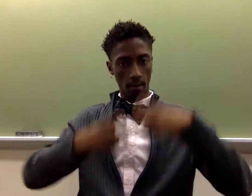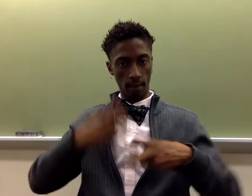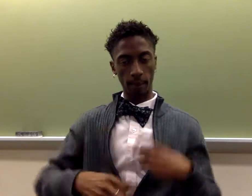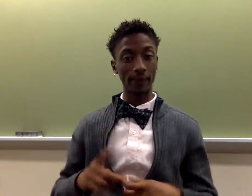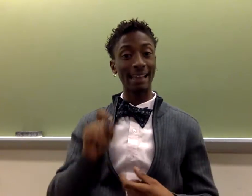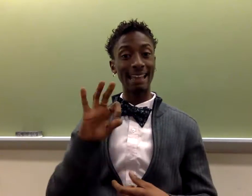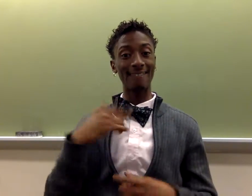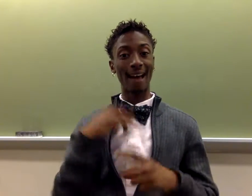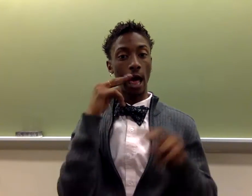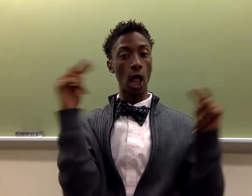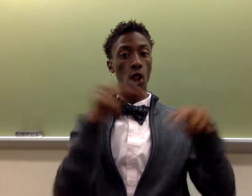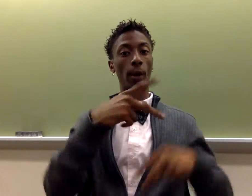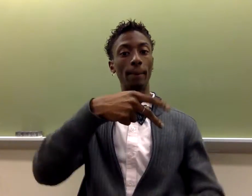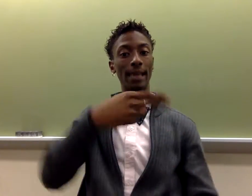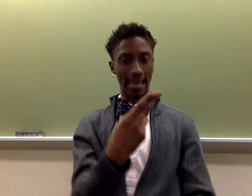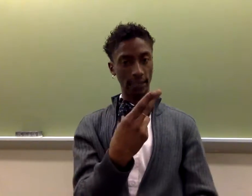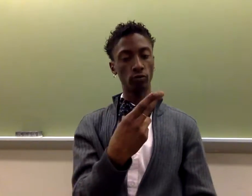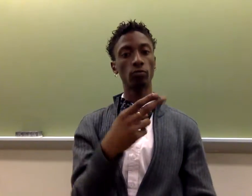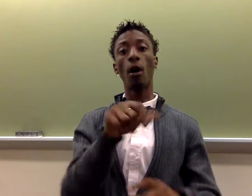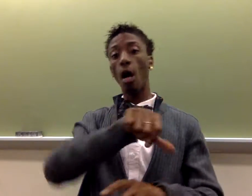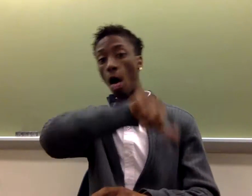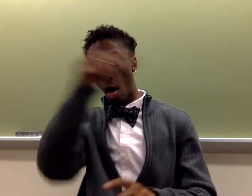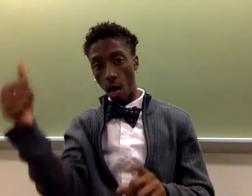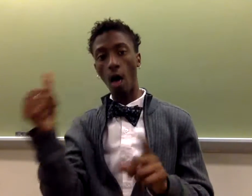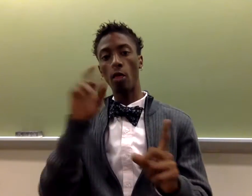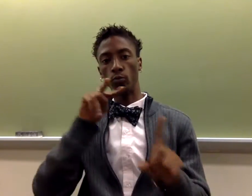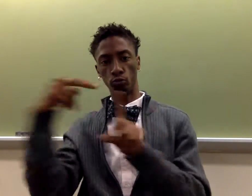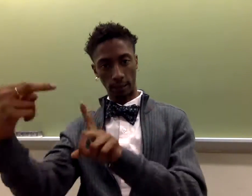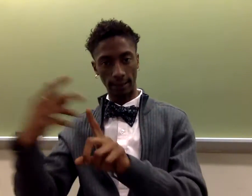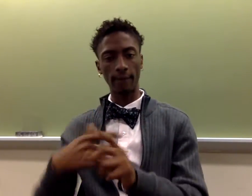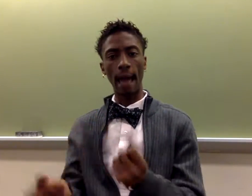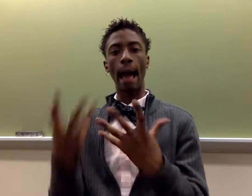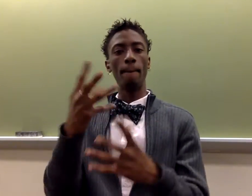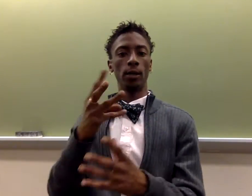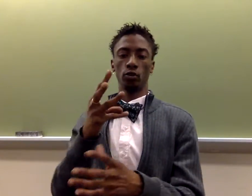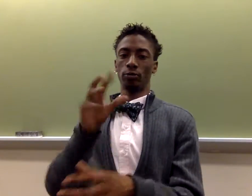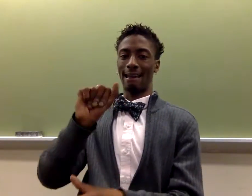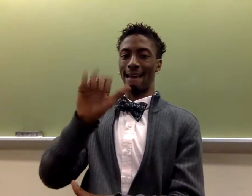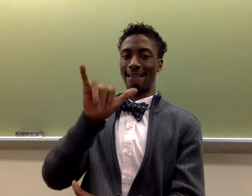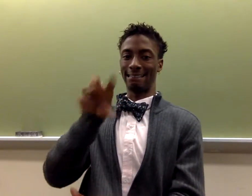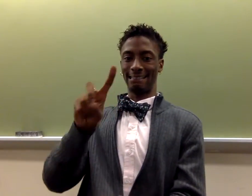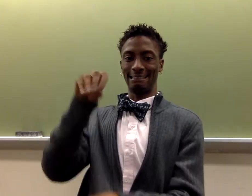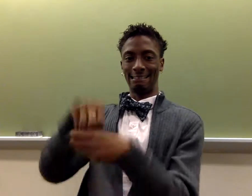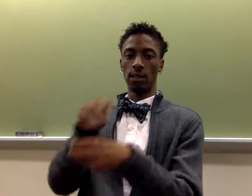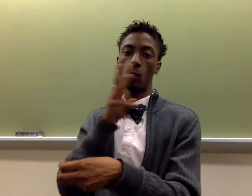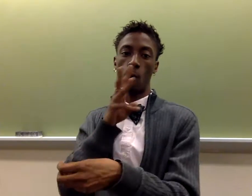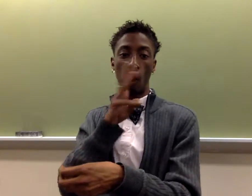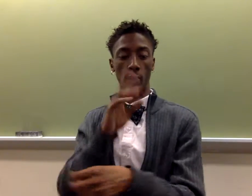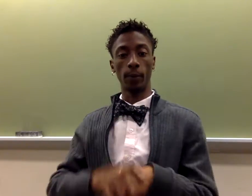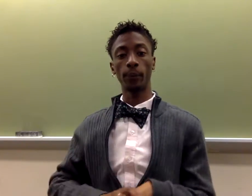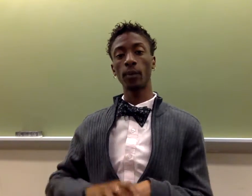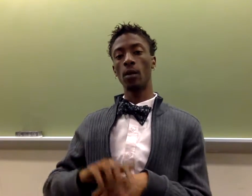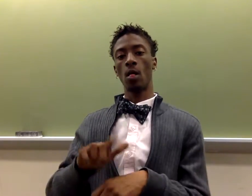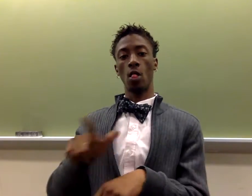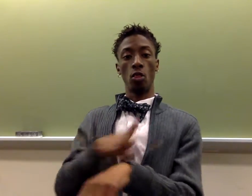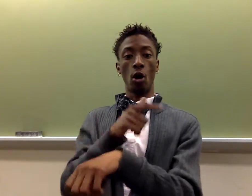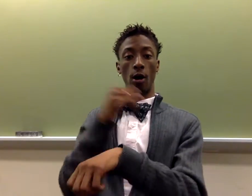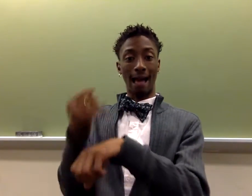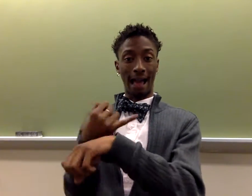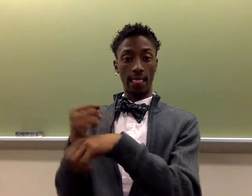look at pH on another perspective, how much acid is in the water, and I go to Long Island, New York, I find just the